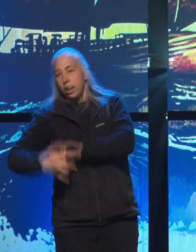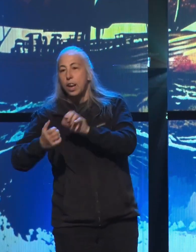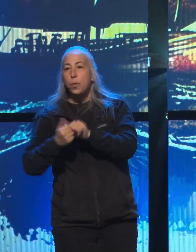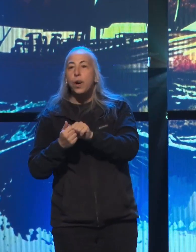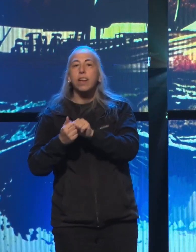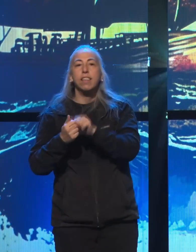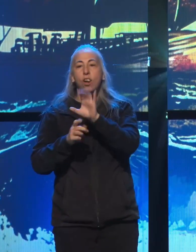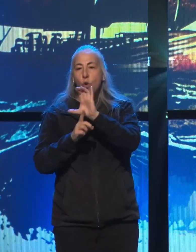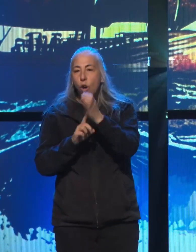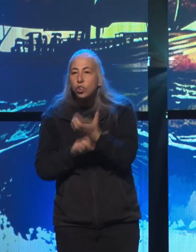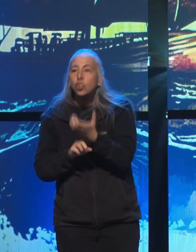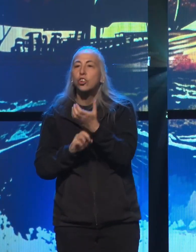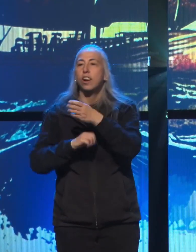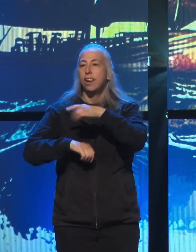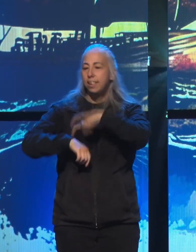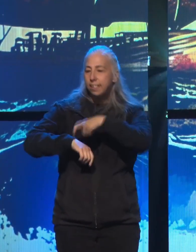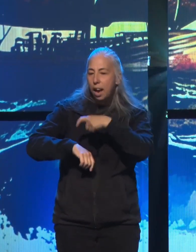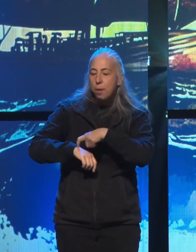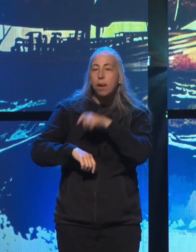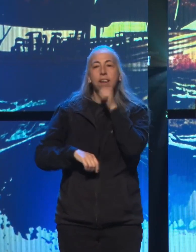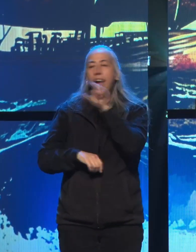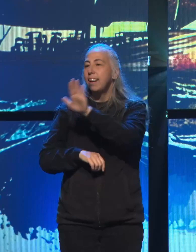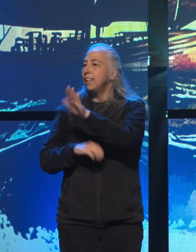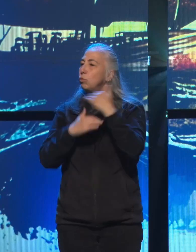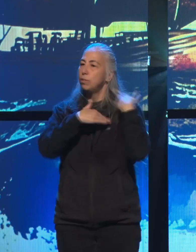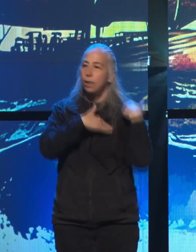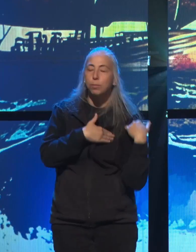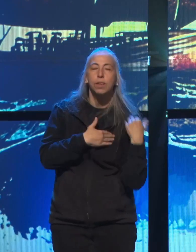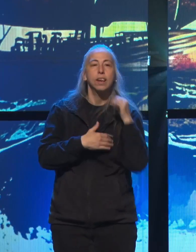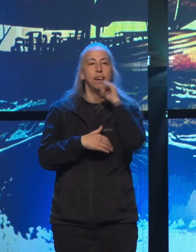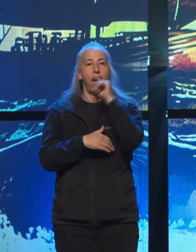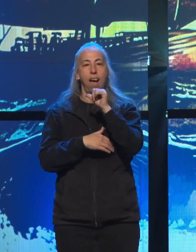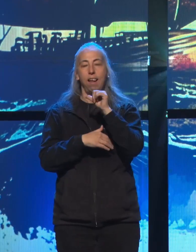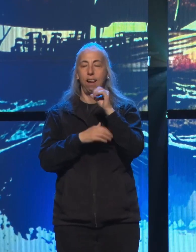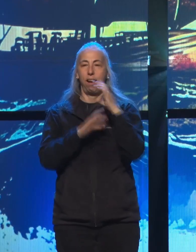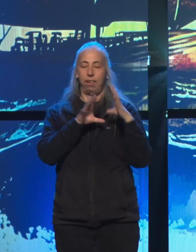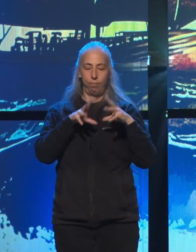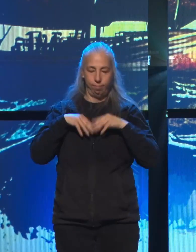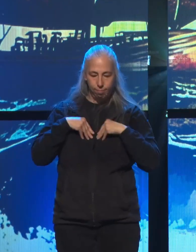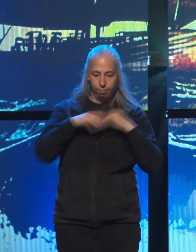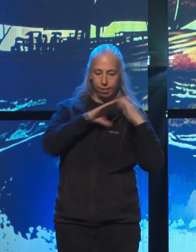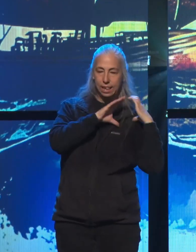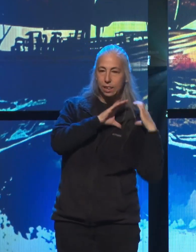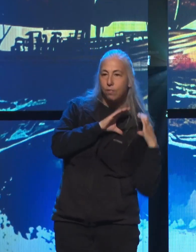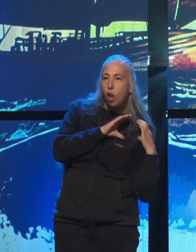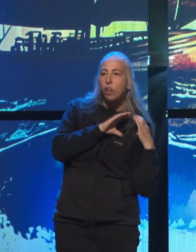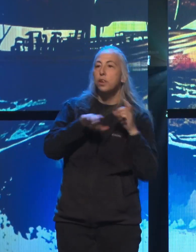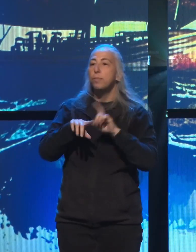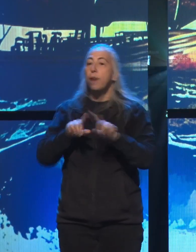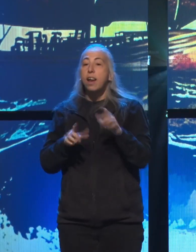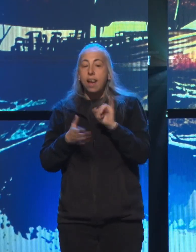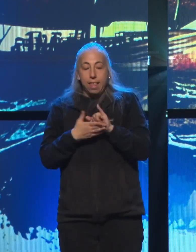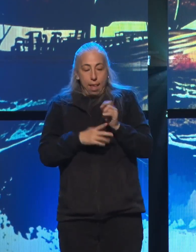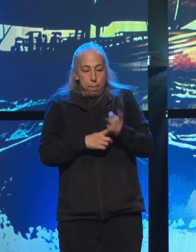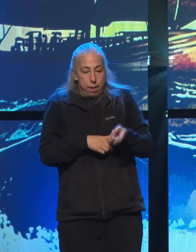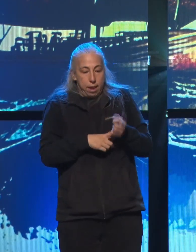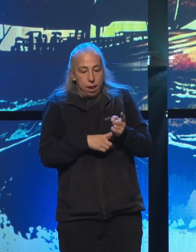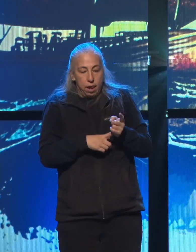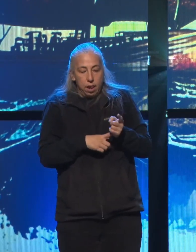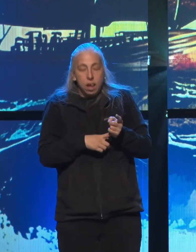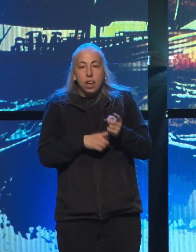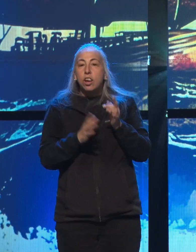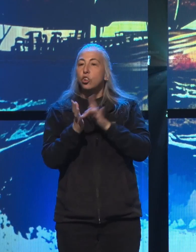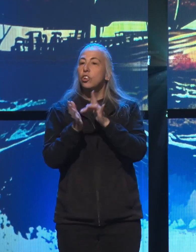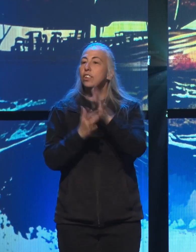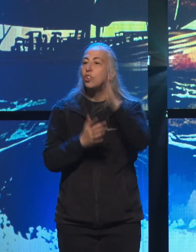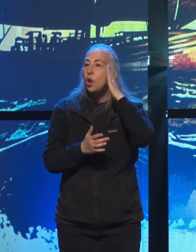down that were not his responsibility, were not his fault, so to speak. But yet in that moment, he knew he could change